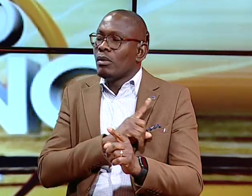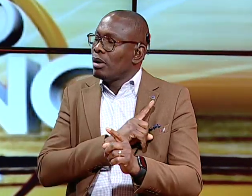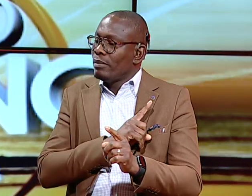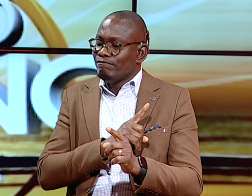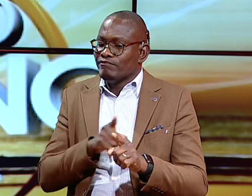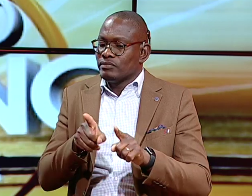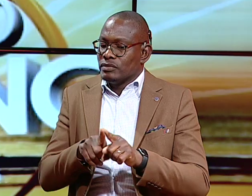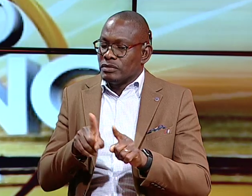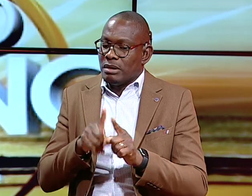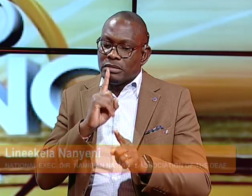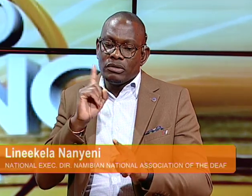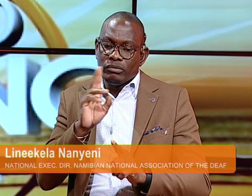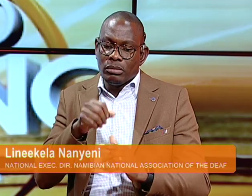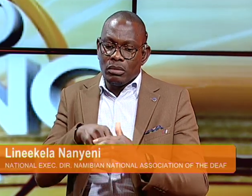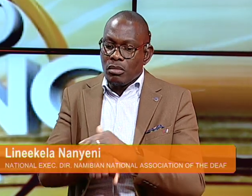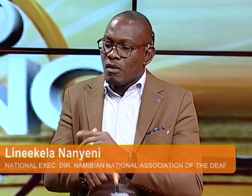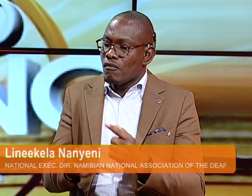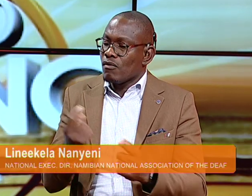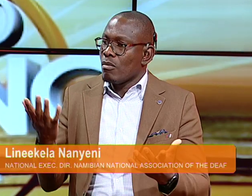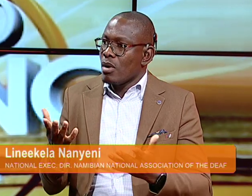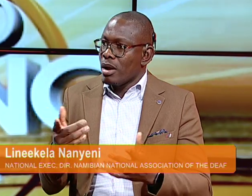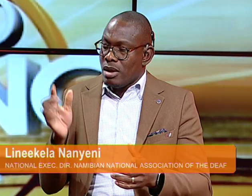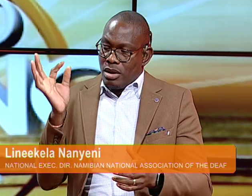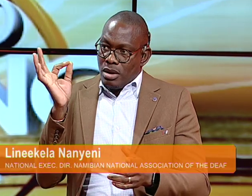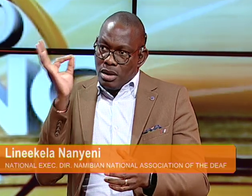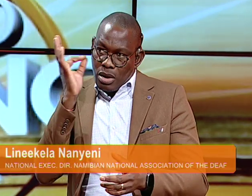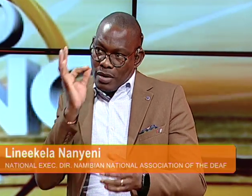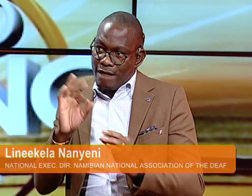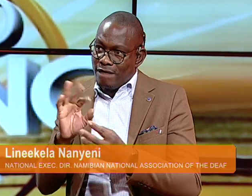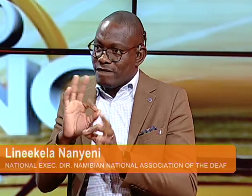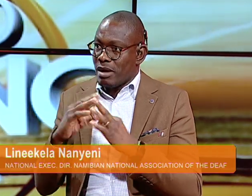education. Mm-hmm. So that because we need our deaf children